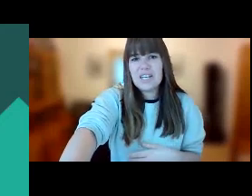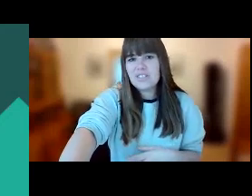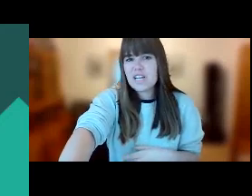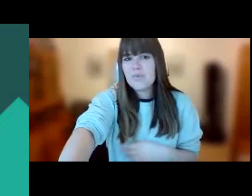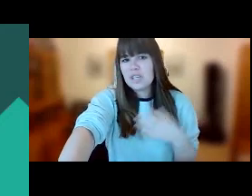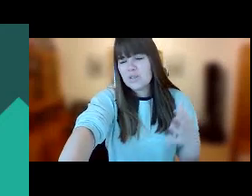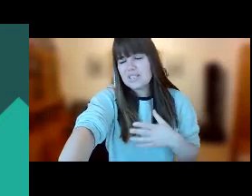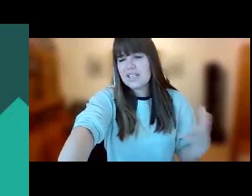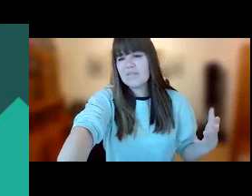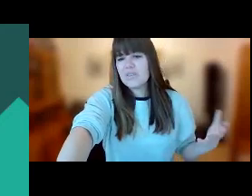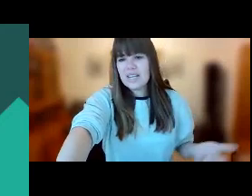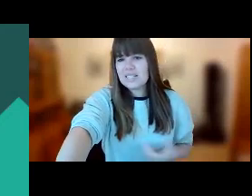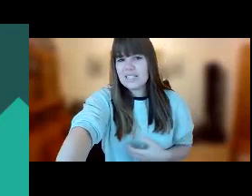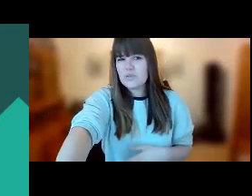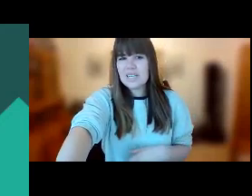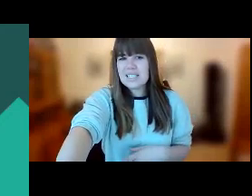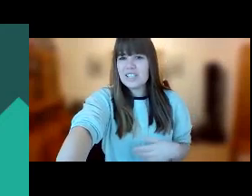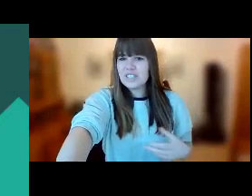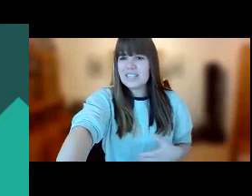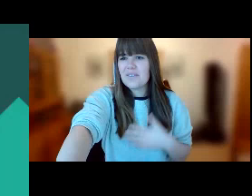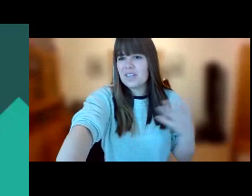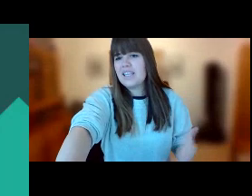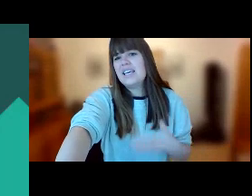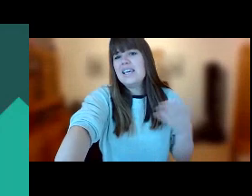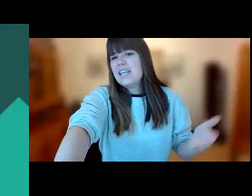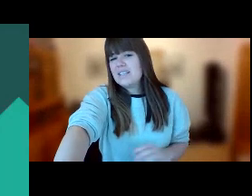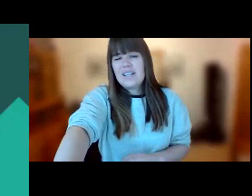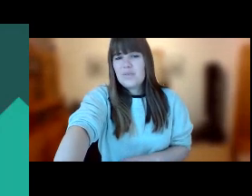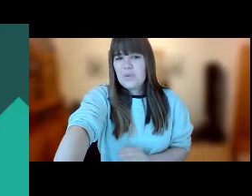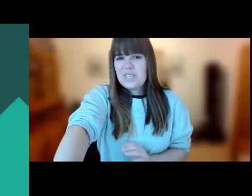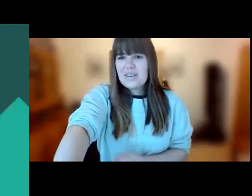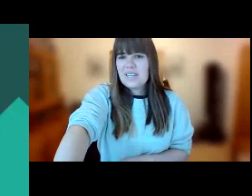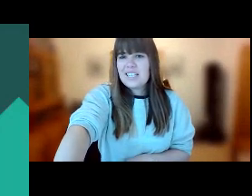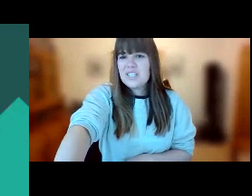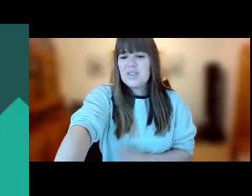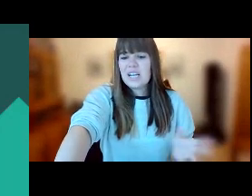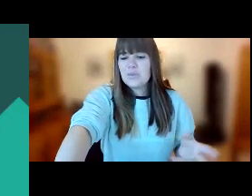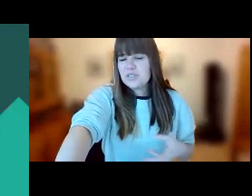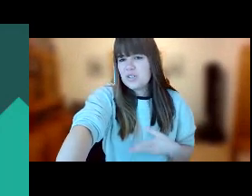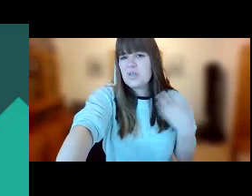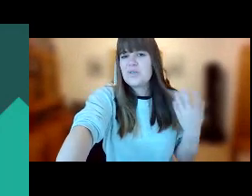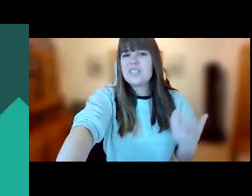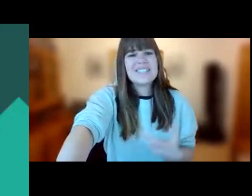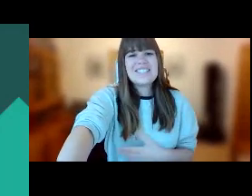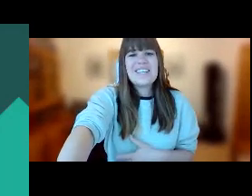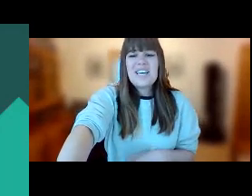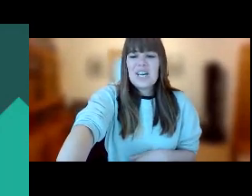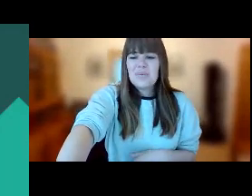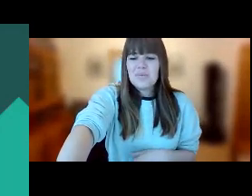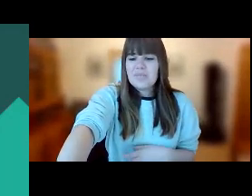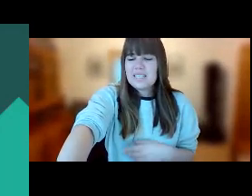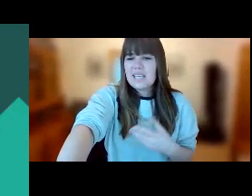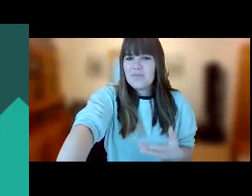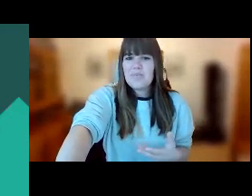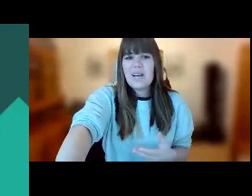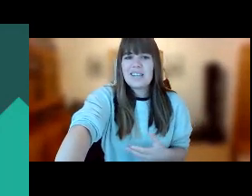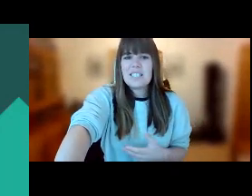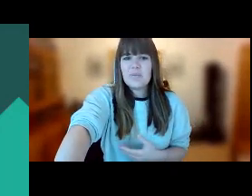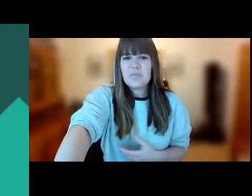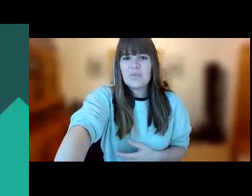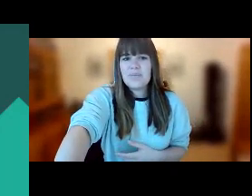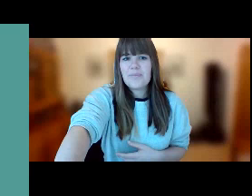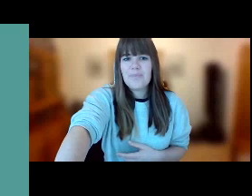tried to change that, and we're constantly reflecting as an organisation, because I think we definitely need to. Language evolves, and seeking